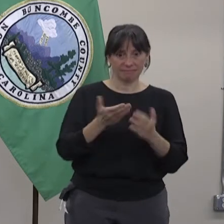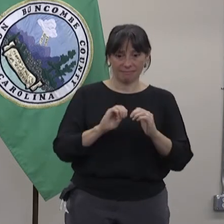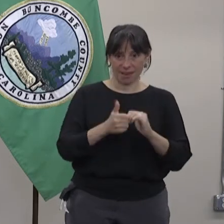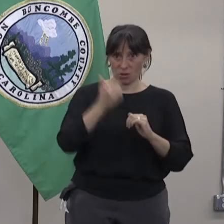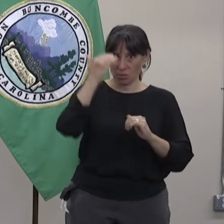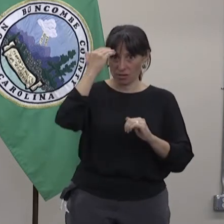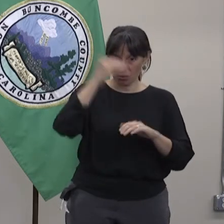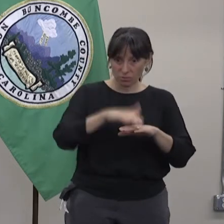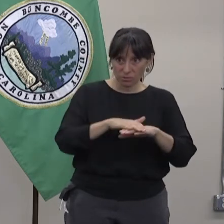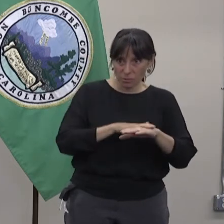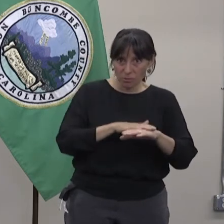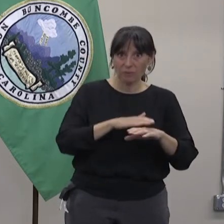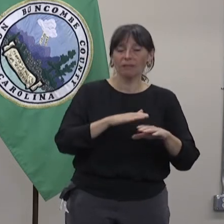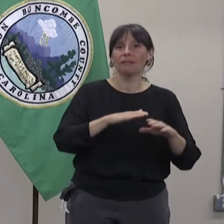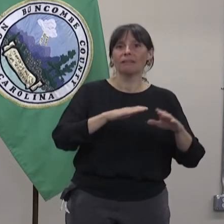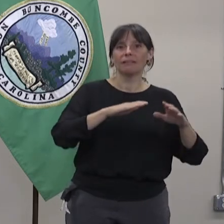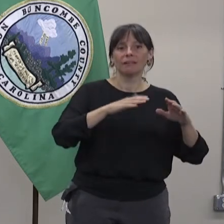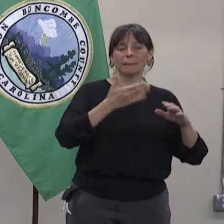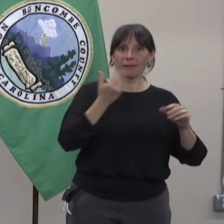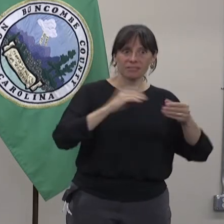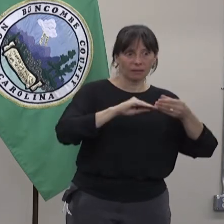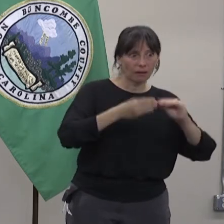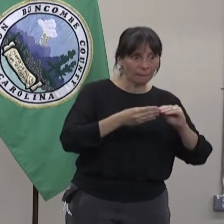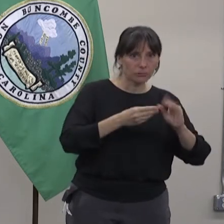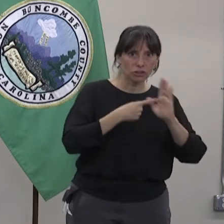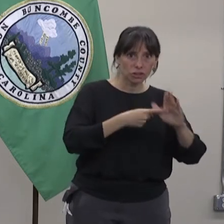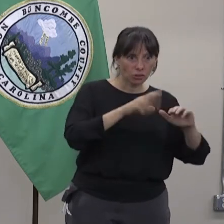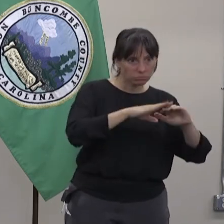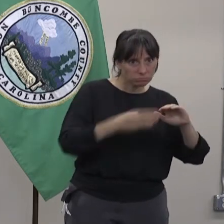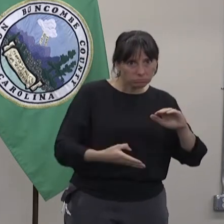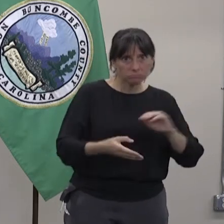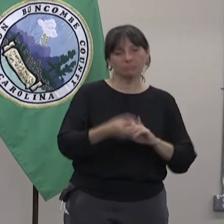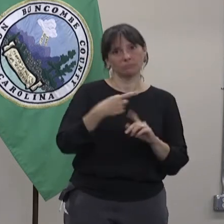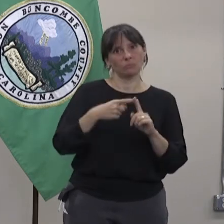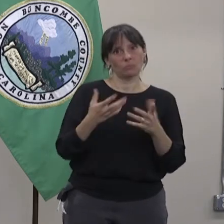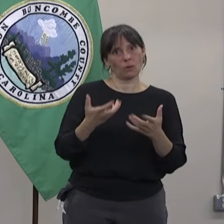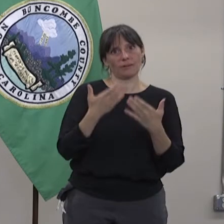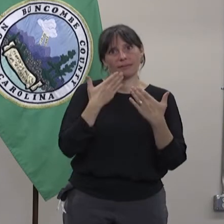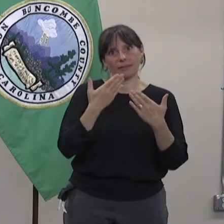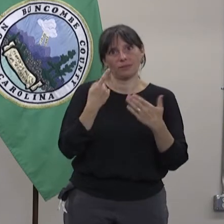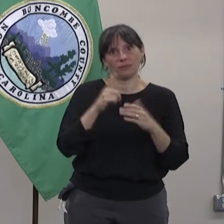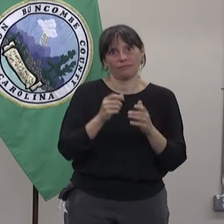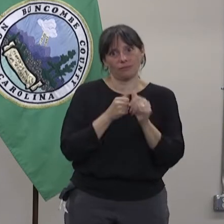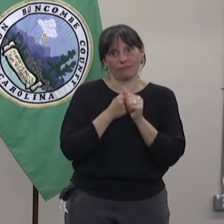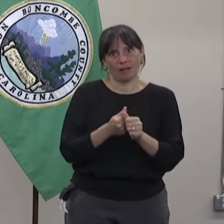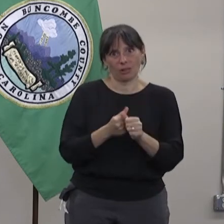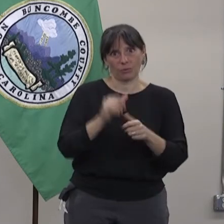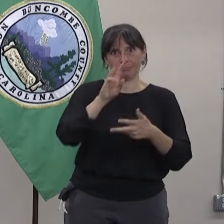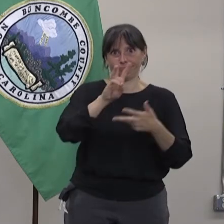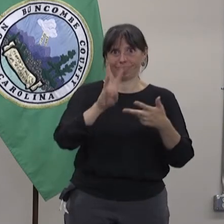to continue to practice the 3 W's each and every day to help stop the spread.